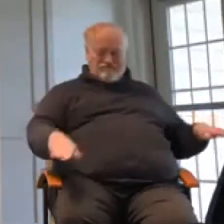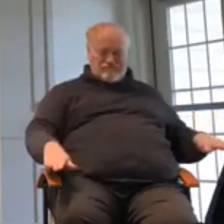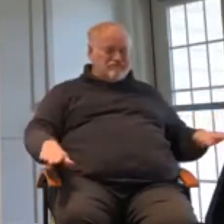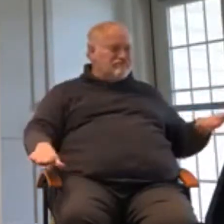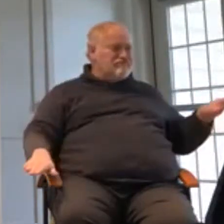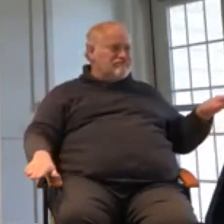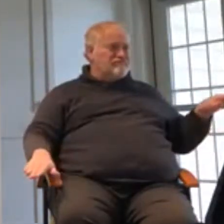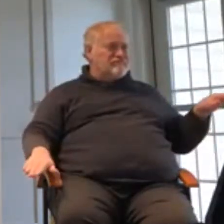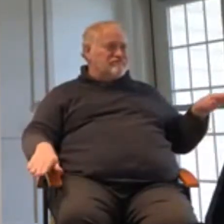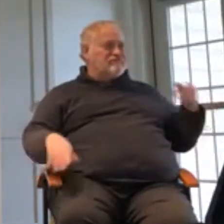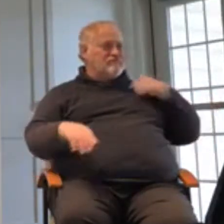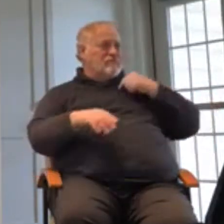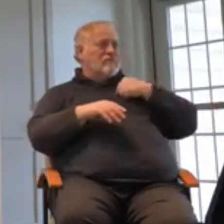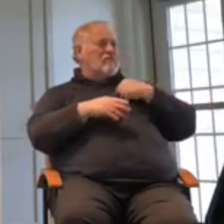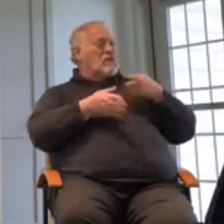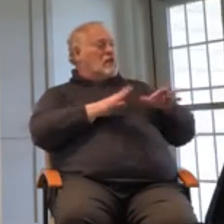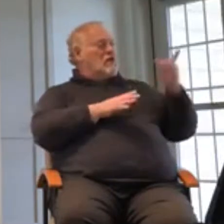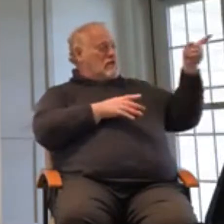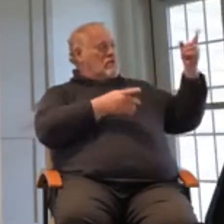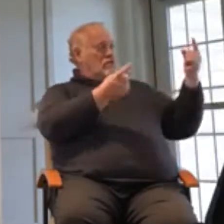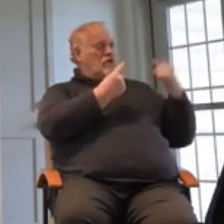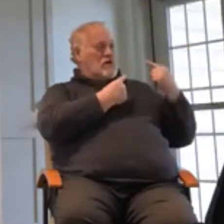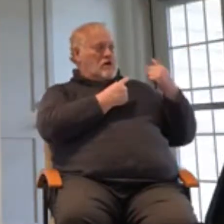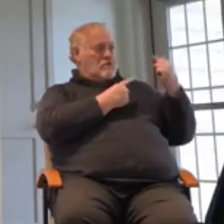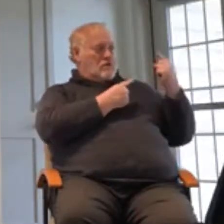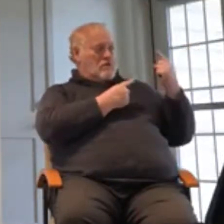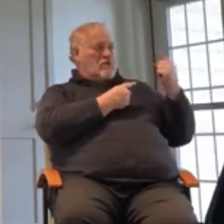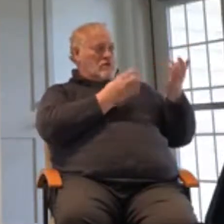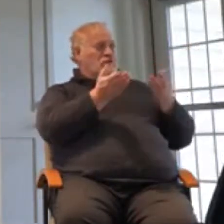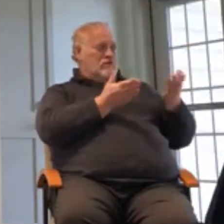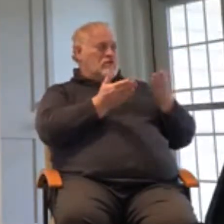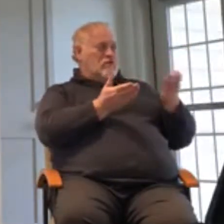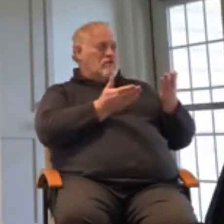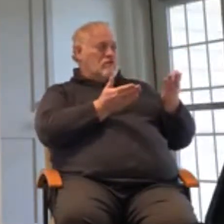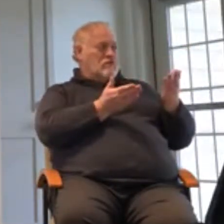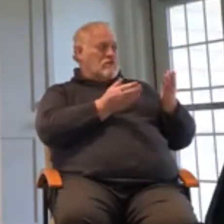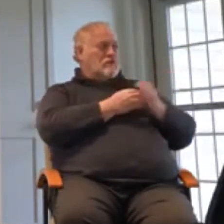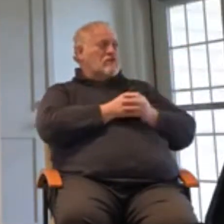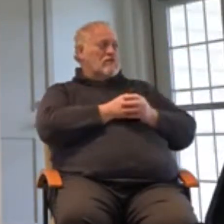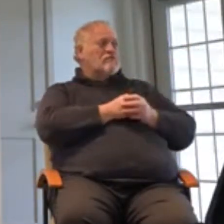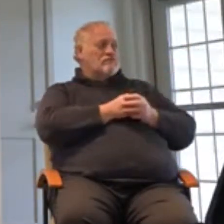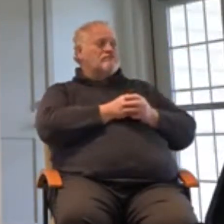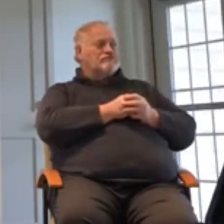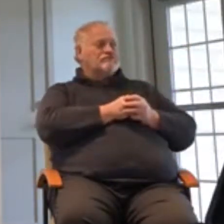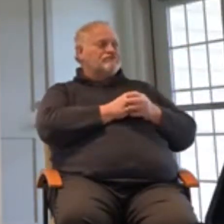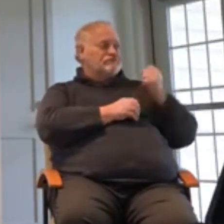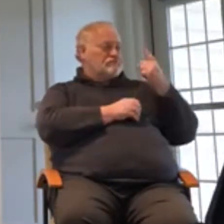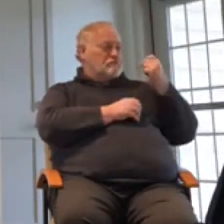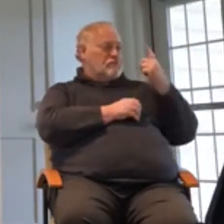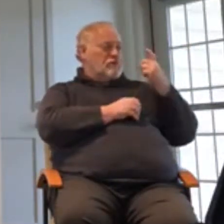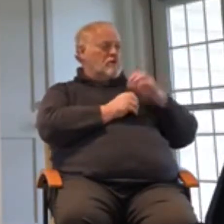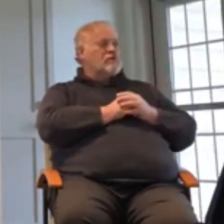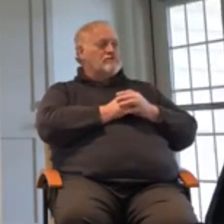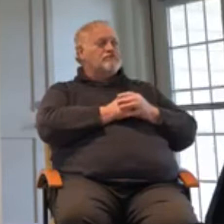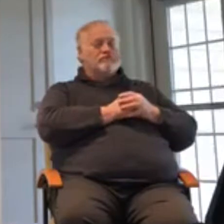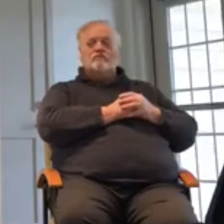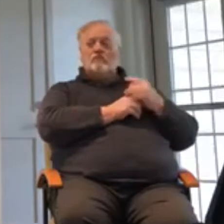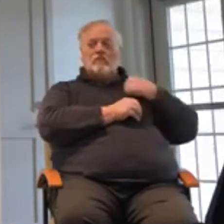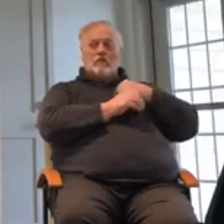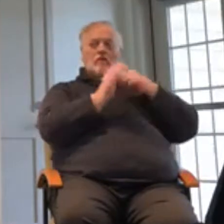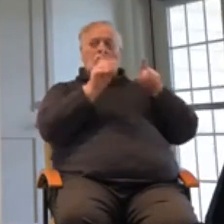just are going to go ahead and let them come at the 11 o'clock service. And also we are praying for